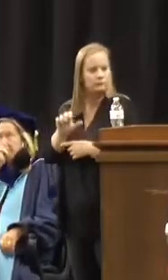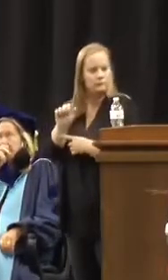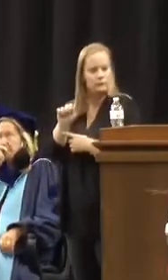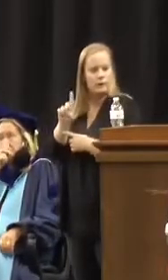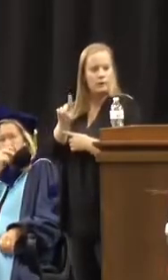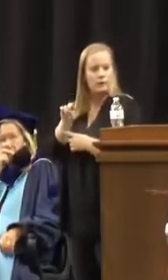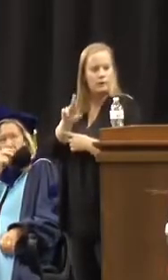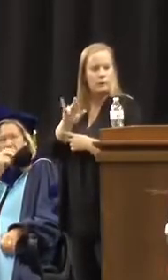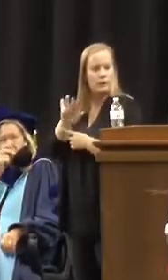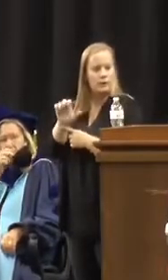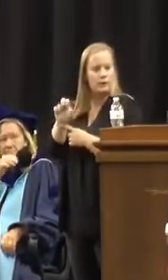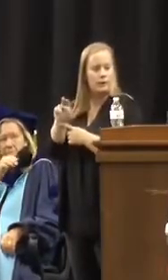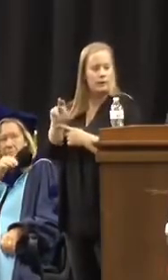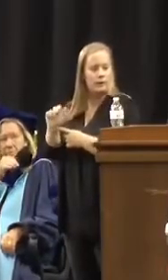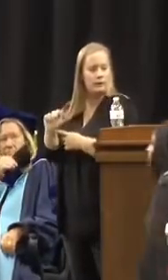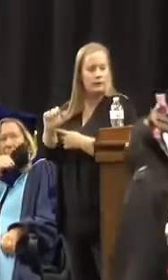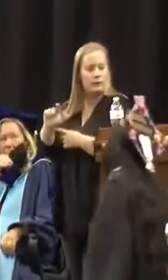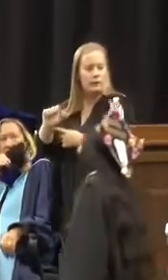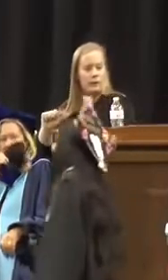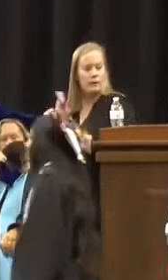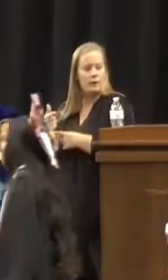Adriana Aguilar,